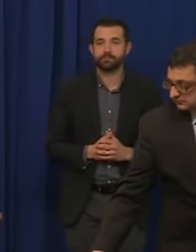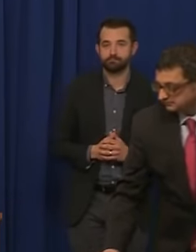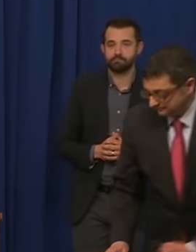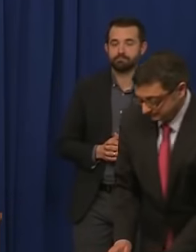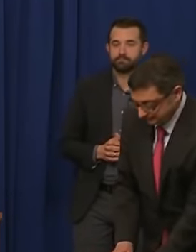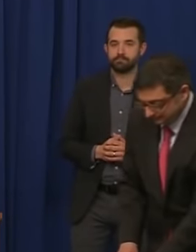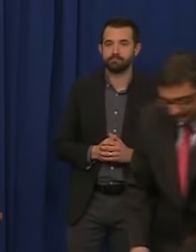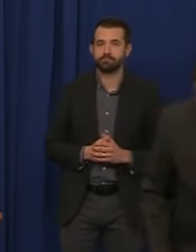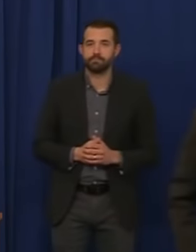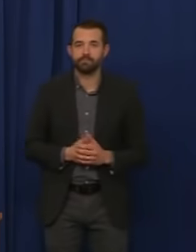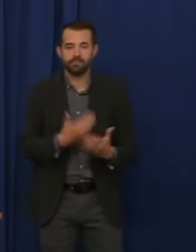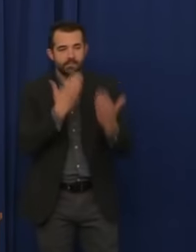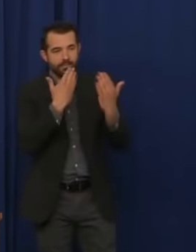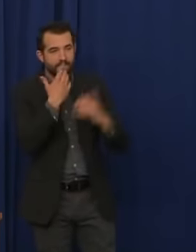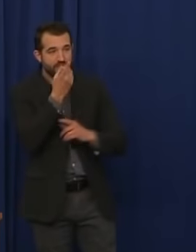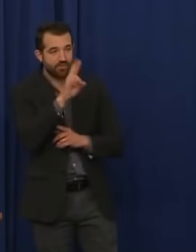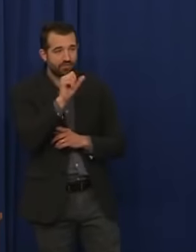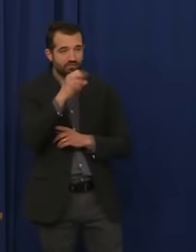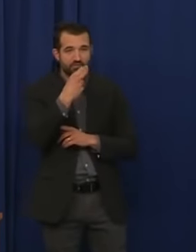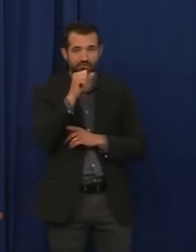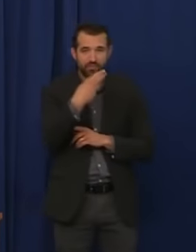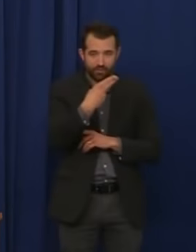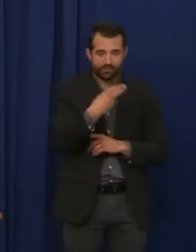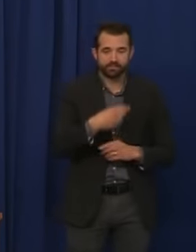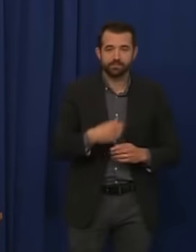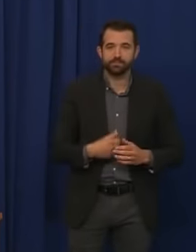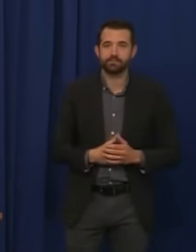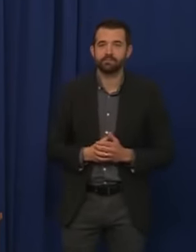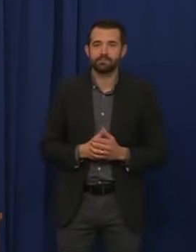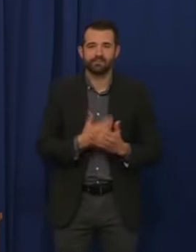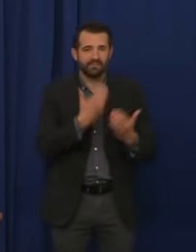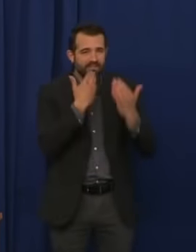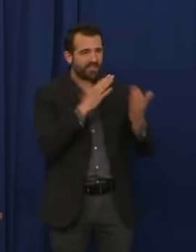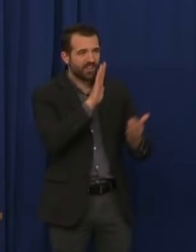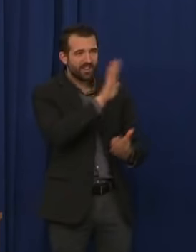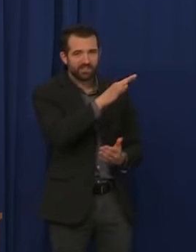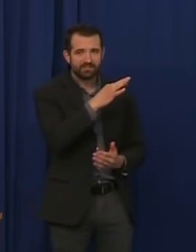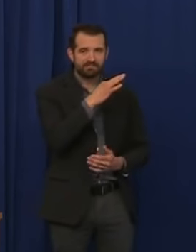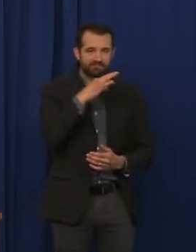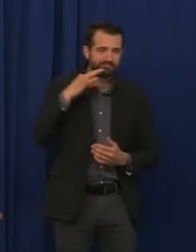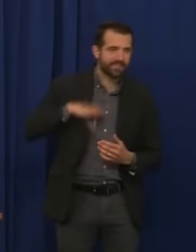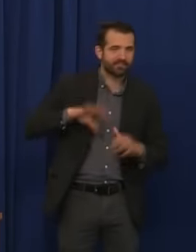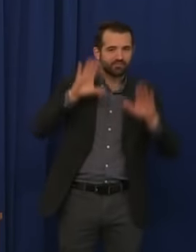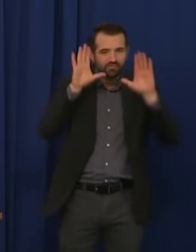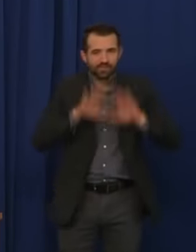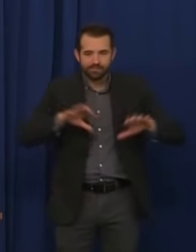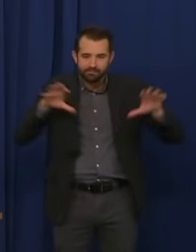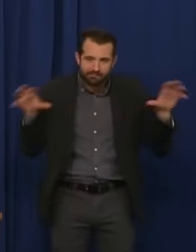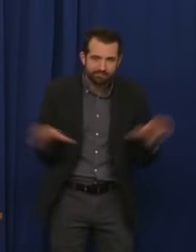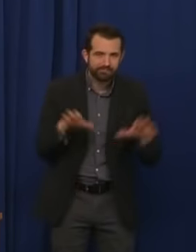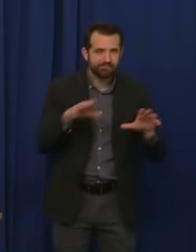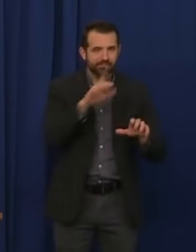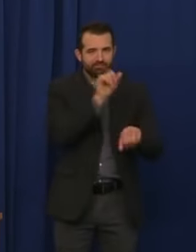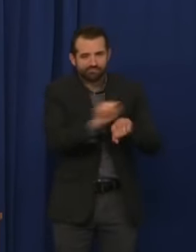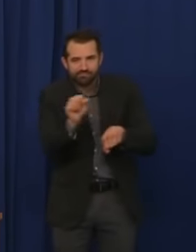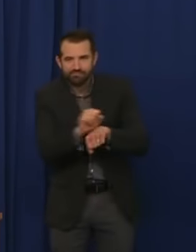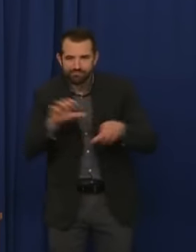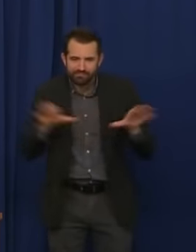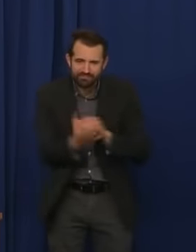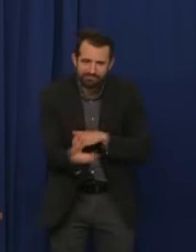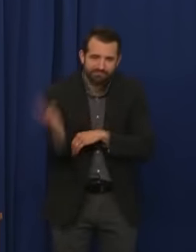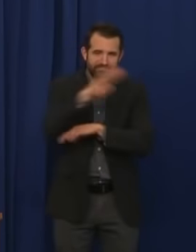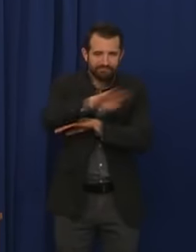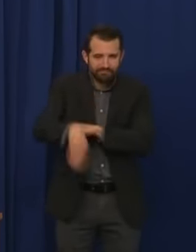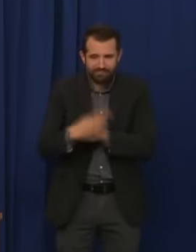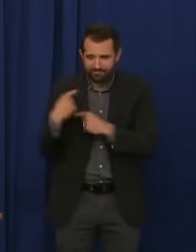Shaw. And thank your staff for all the excellent work they've been doing day and night for the last